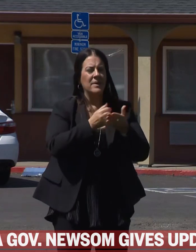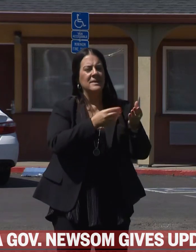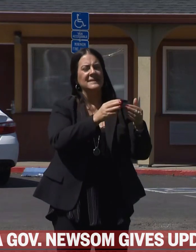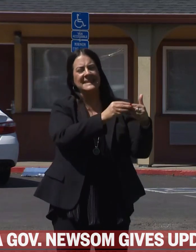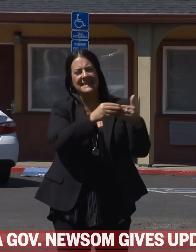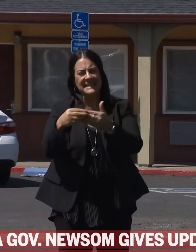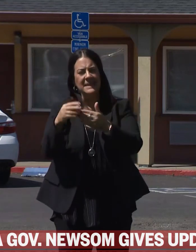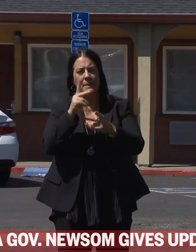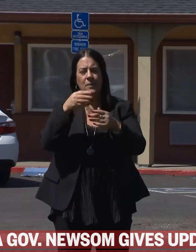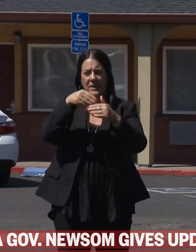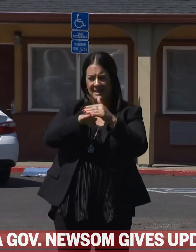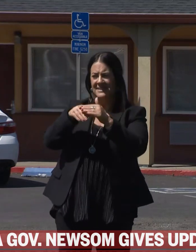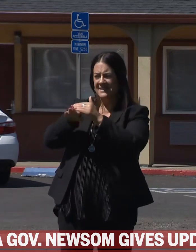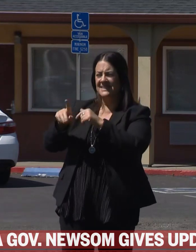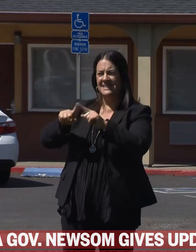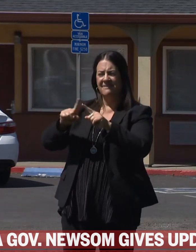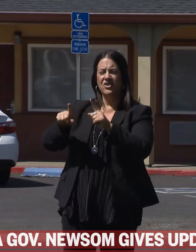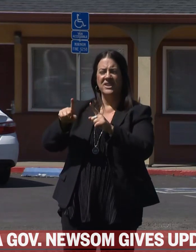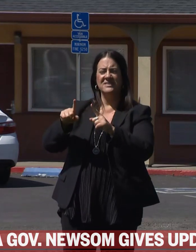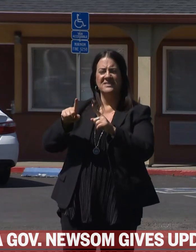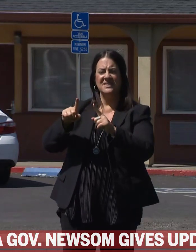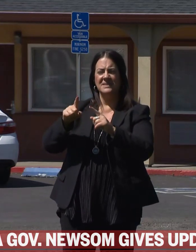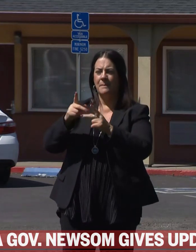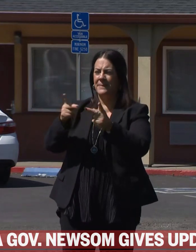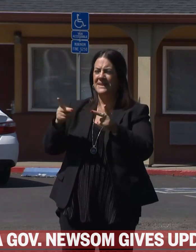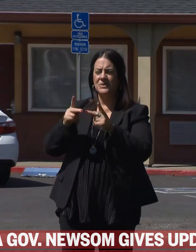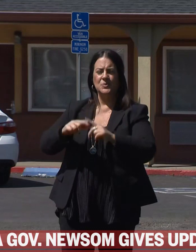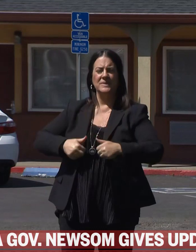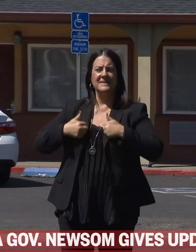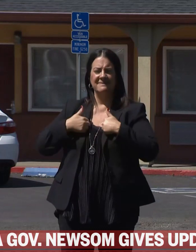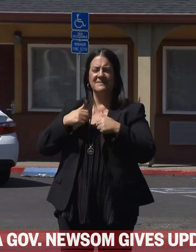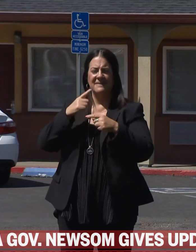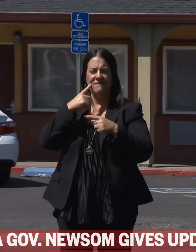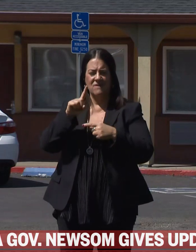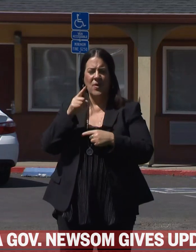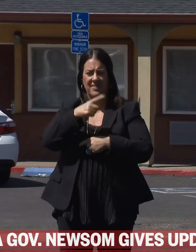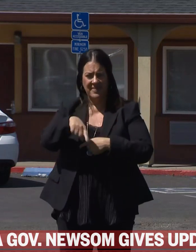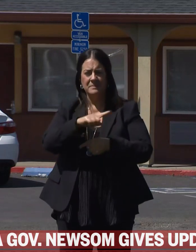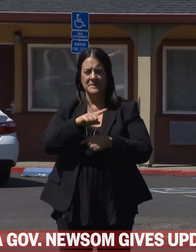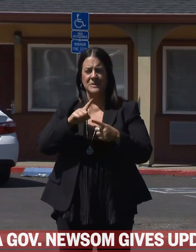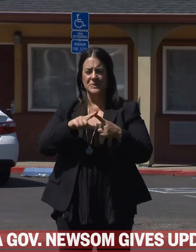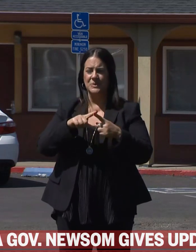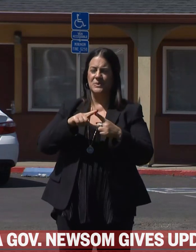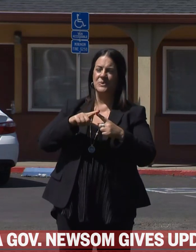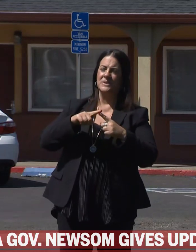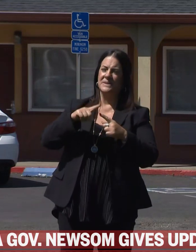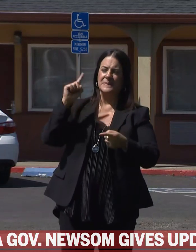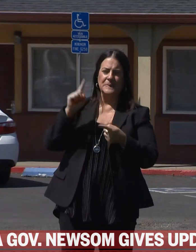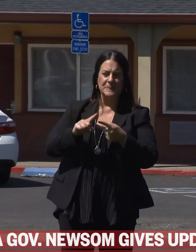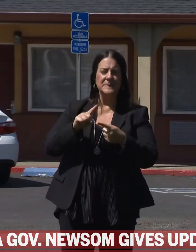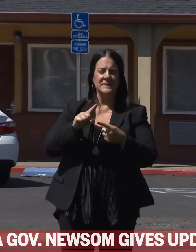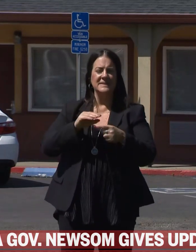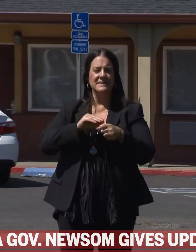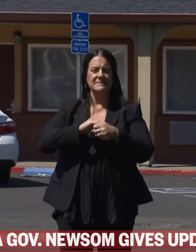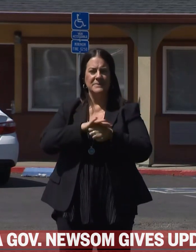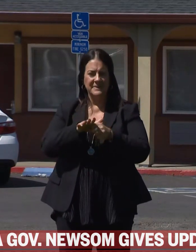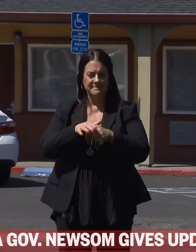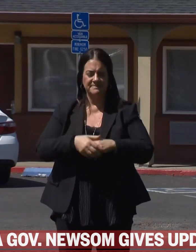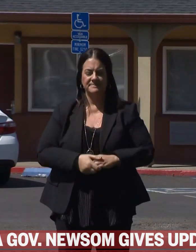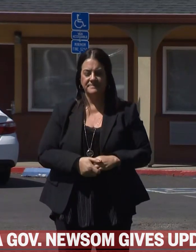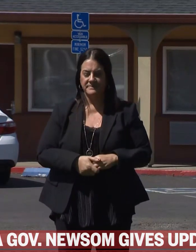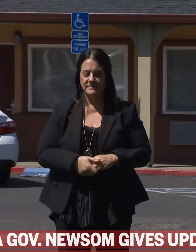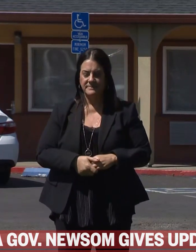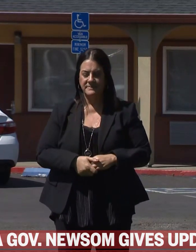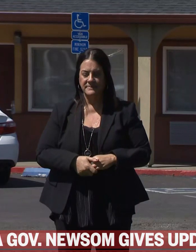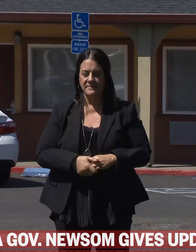essential services as we work through this crisis. Just a few final points before I bring over the head of our homeless